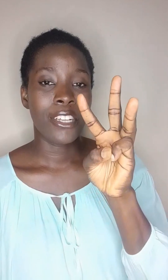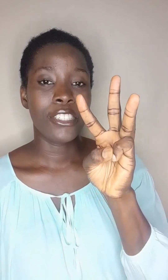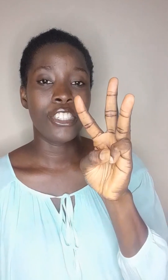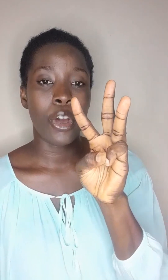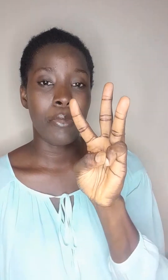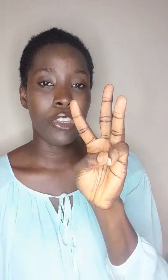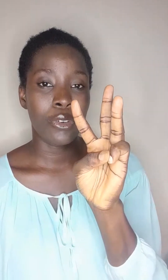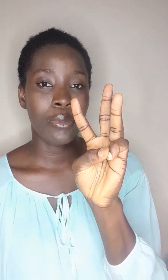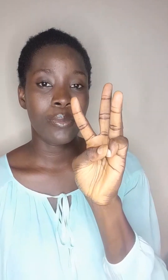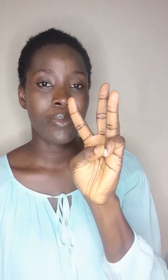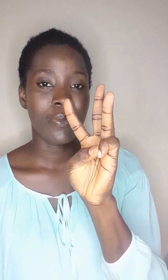W